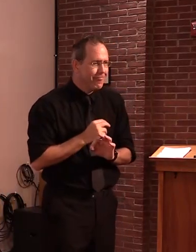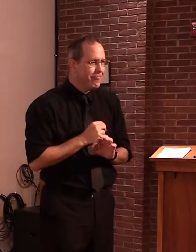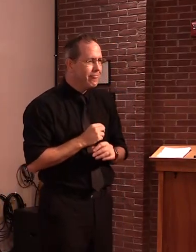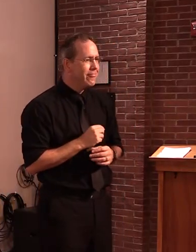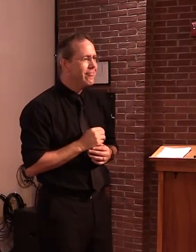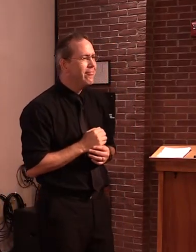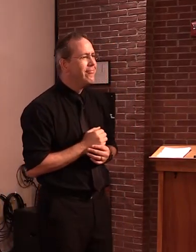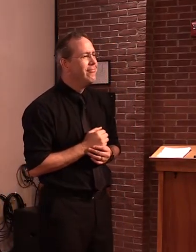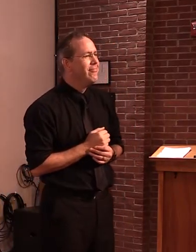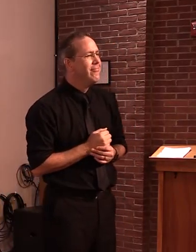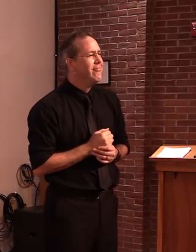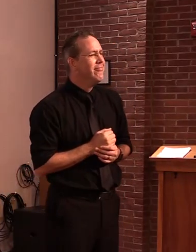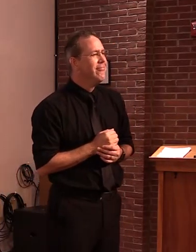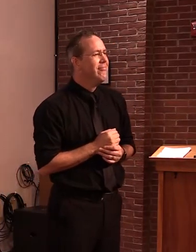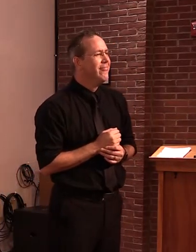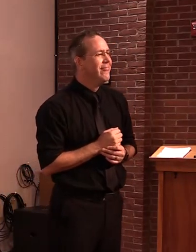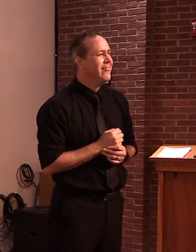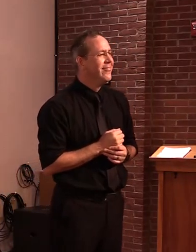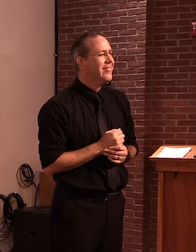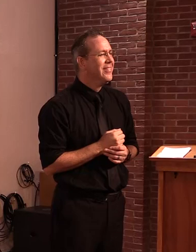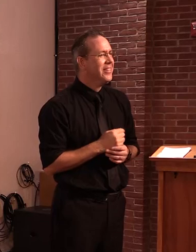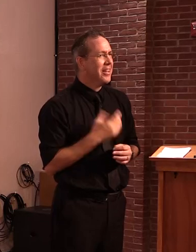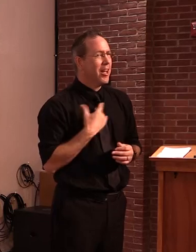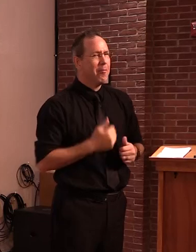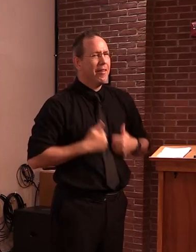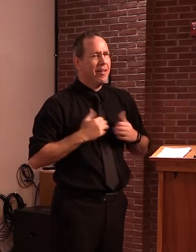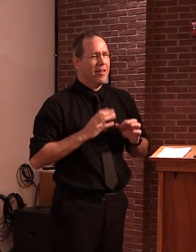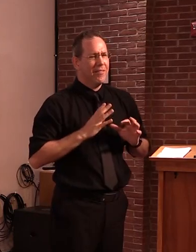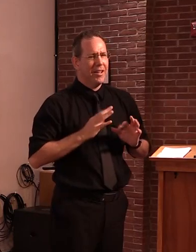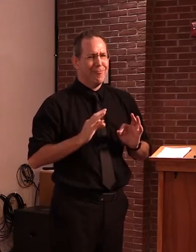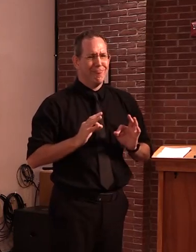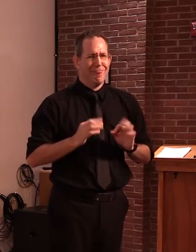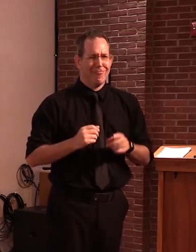Good to be alive. Thank